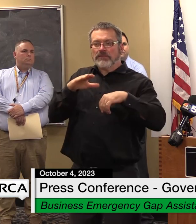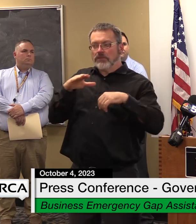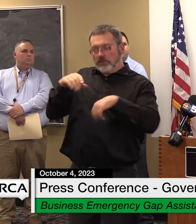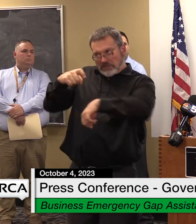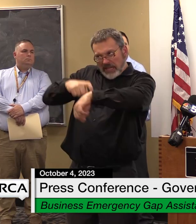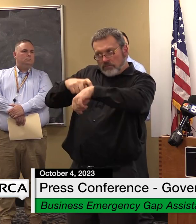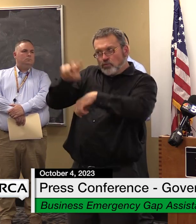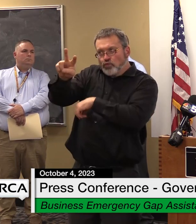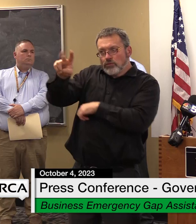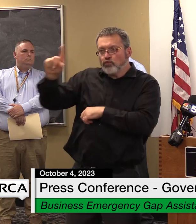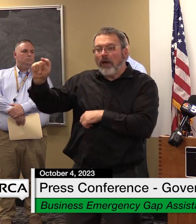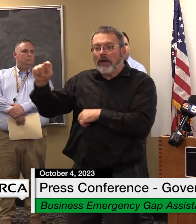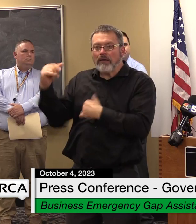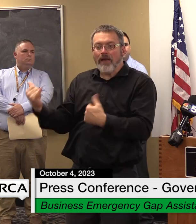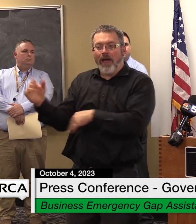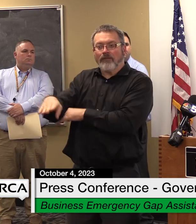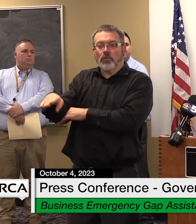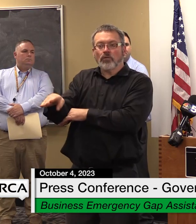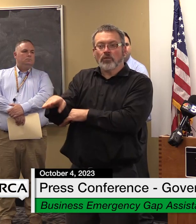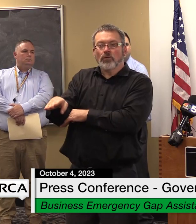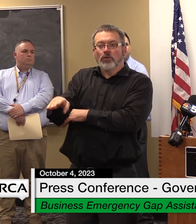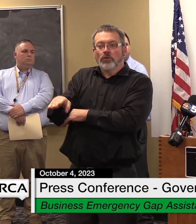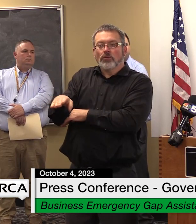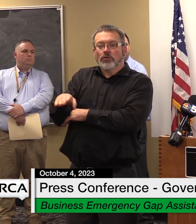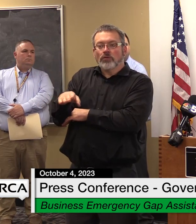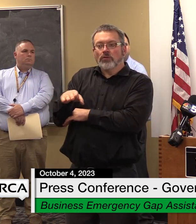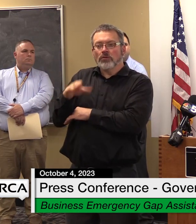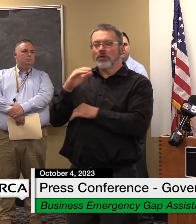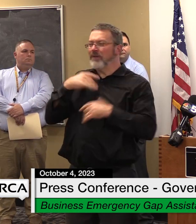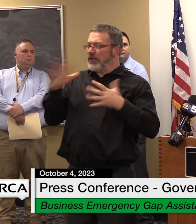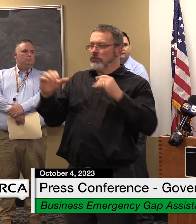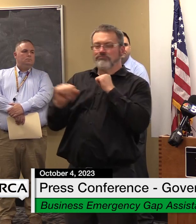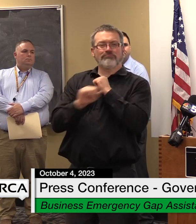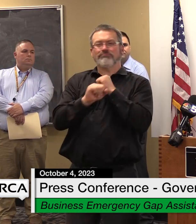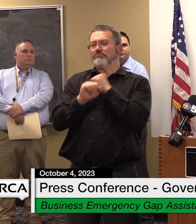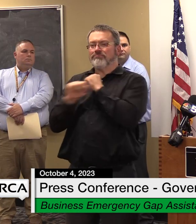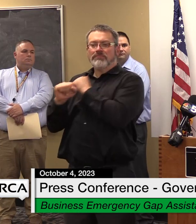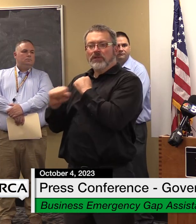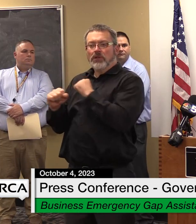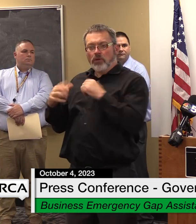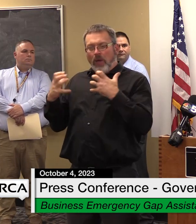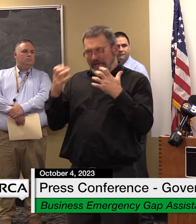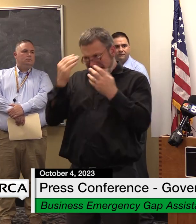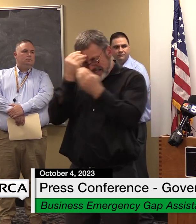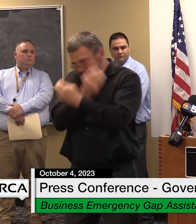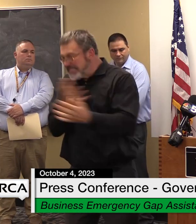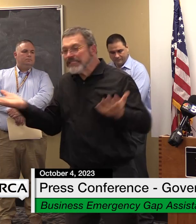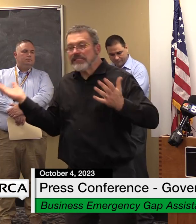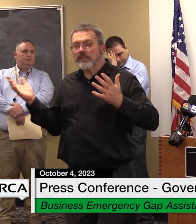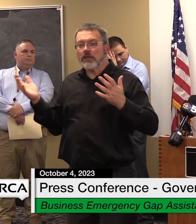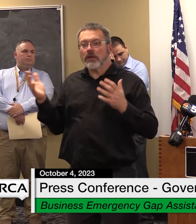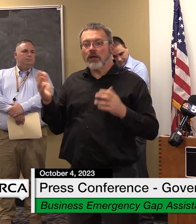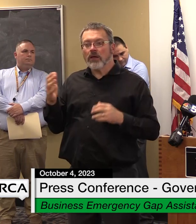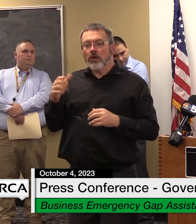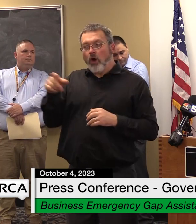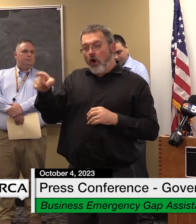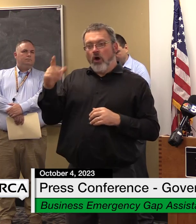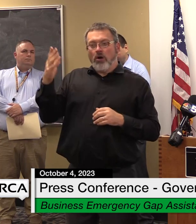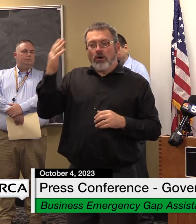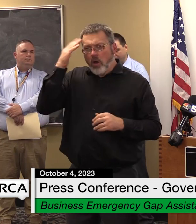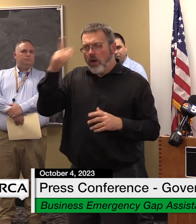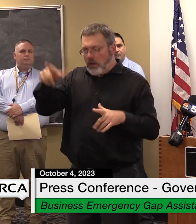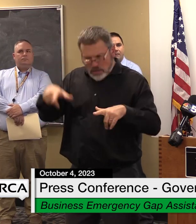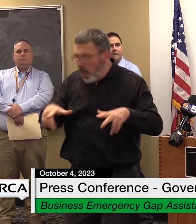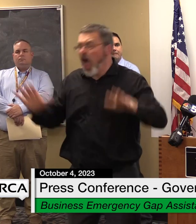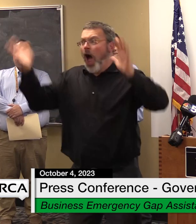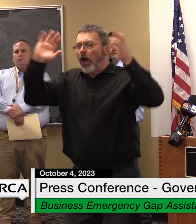the emergency alert system. So it's been well publicized, but just want to use this opportunity to once again ensure people got the word that